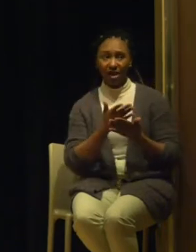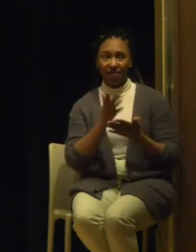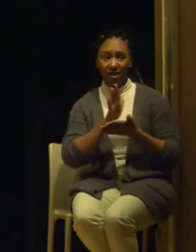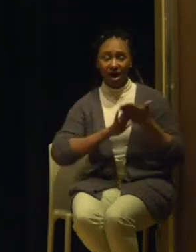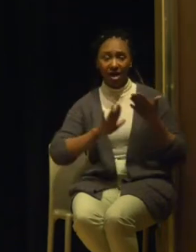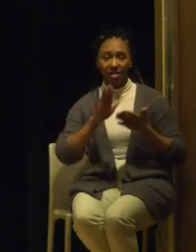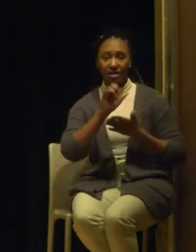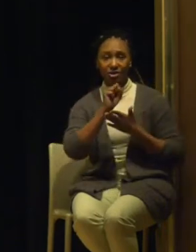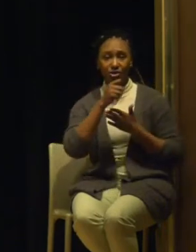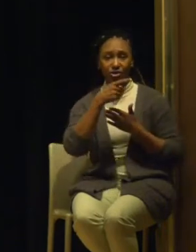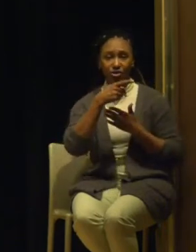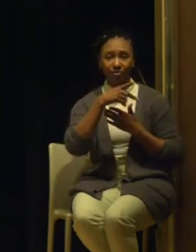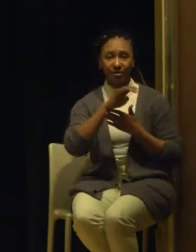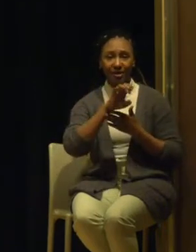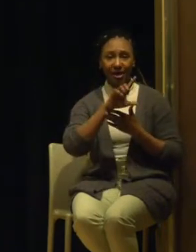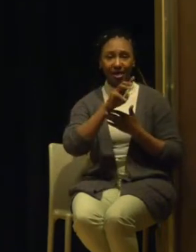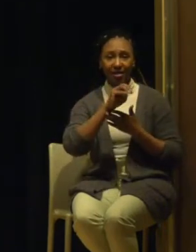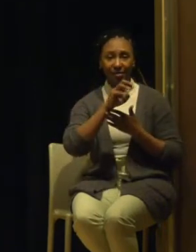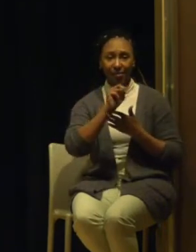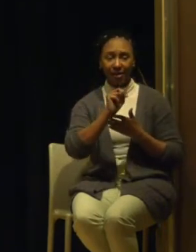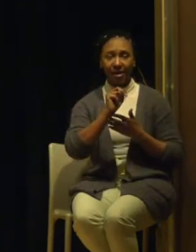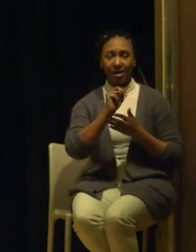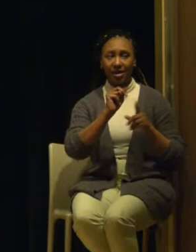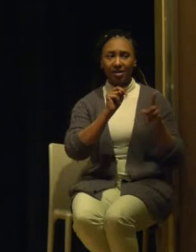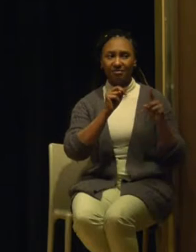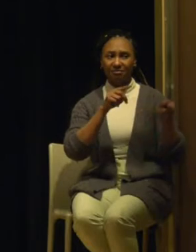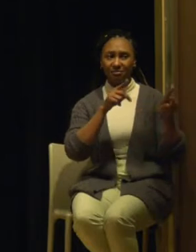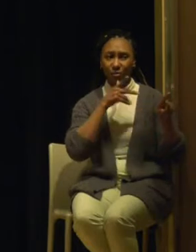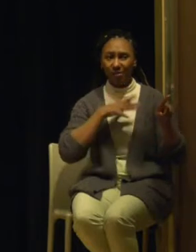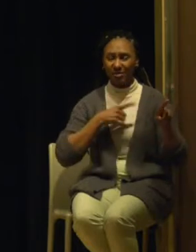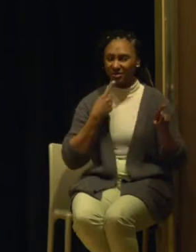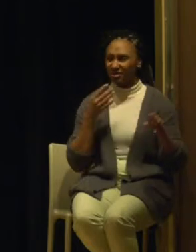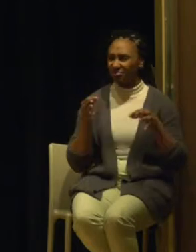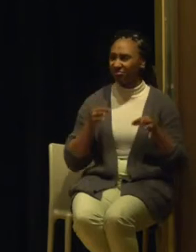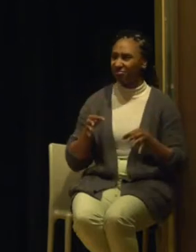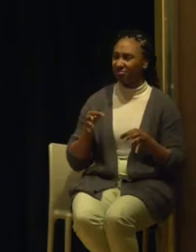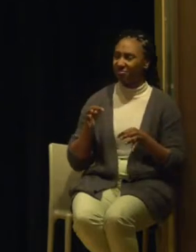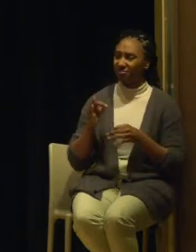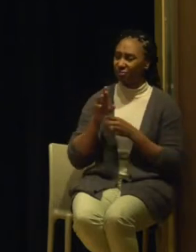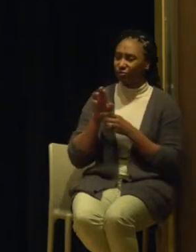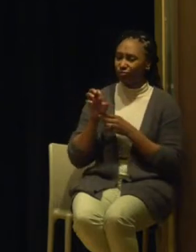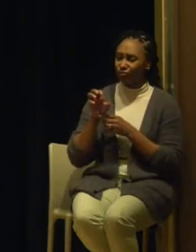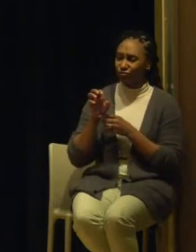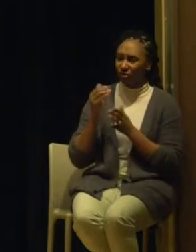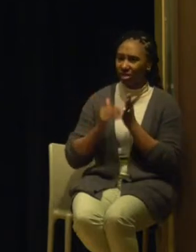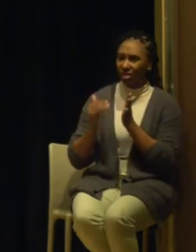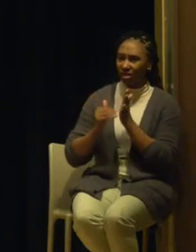those reruns on BET? I was like, that's what everybody does.